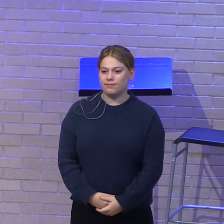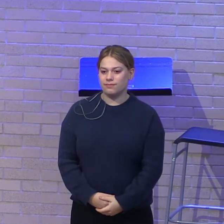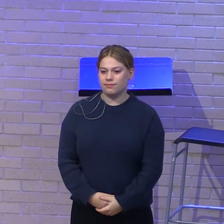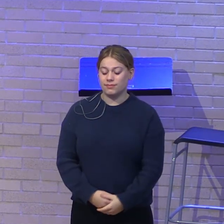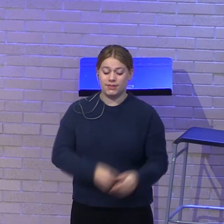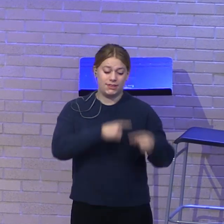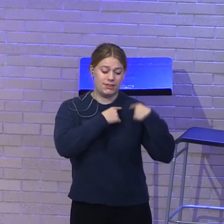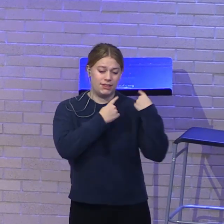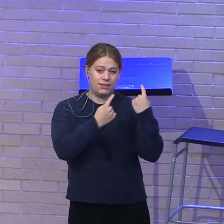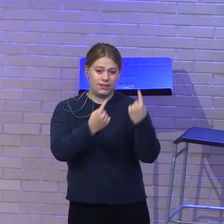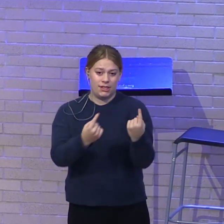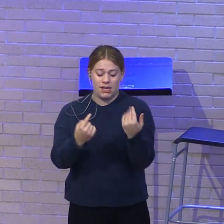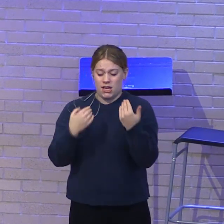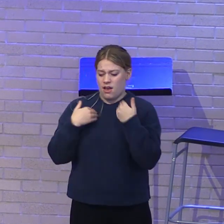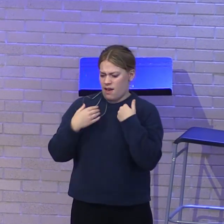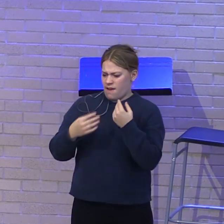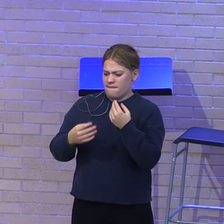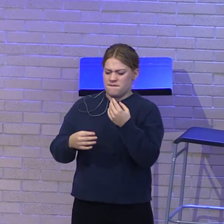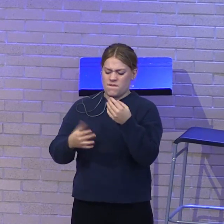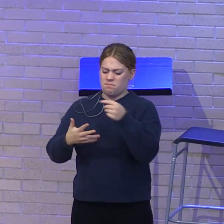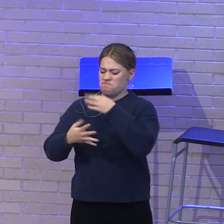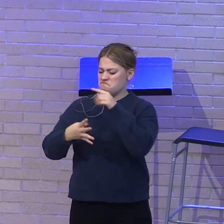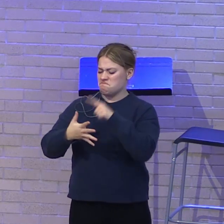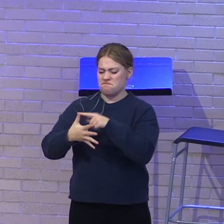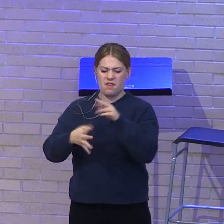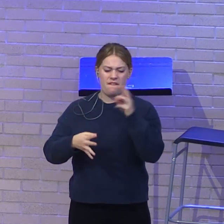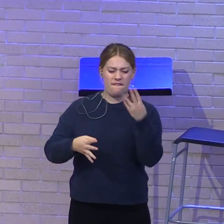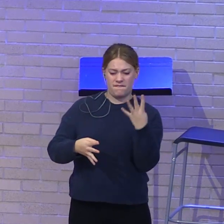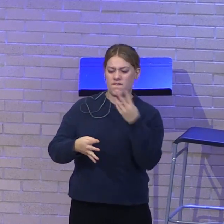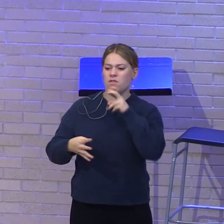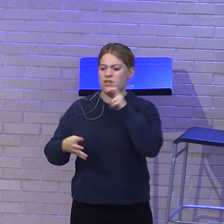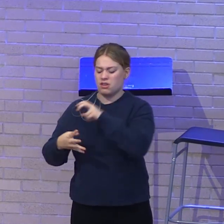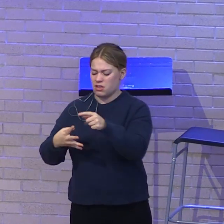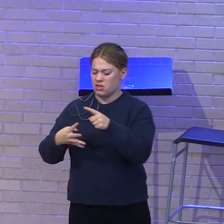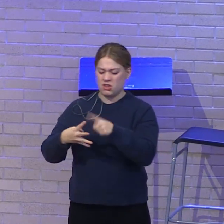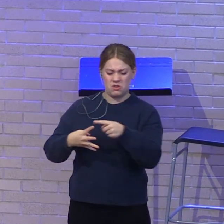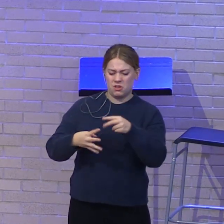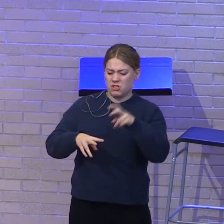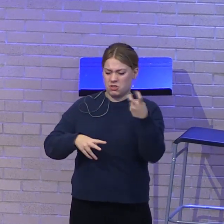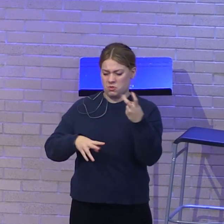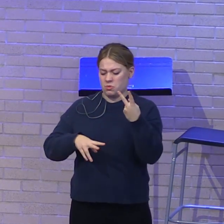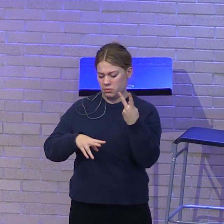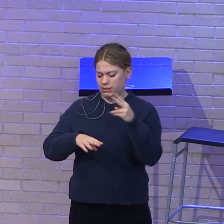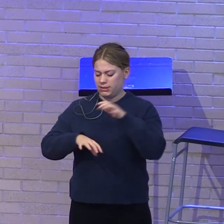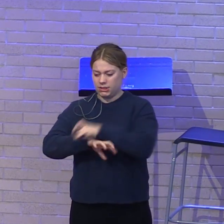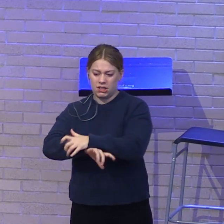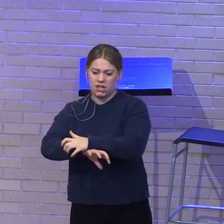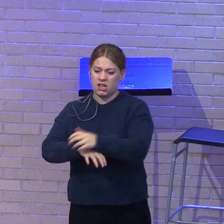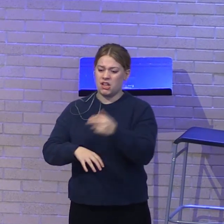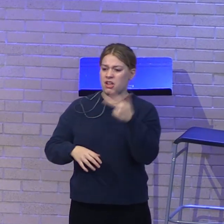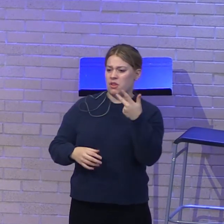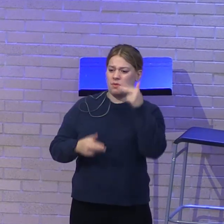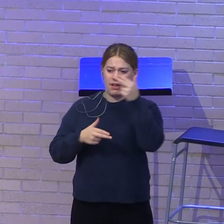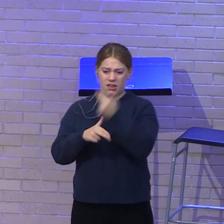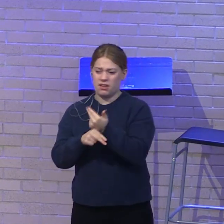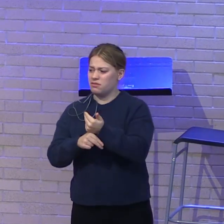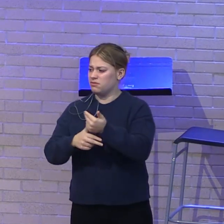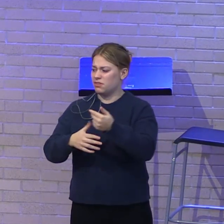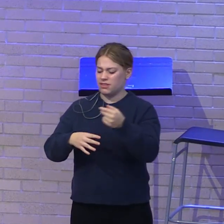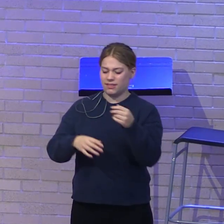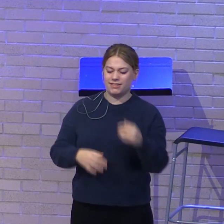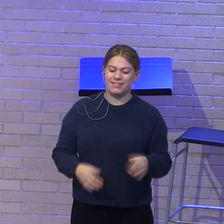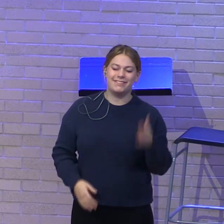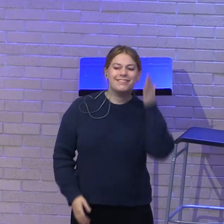Since then, I have kept about 4 snakes, 3 tarantulas, 2 lizards, 3 frogs, 3 rabbits, 2 dogs, I did eventually get the